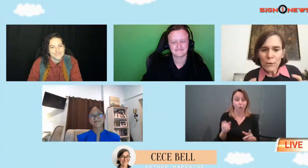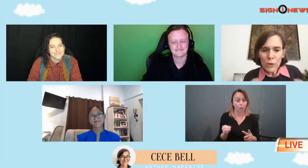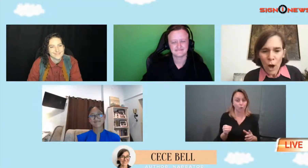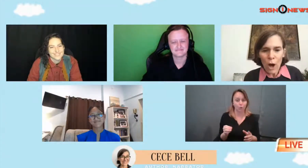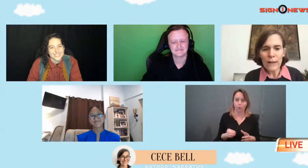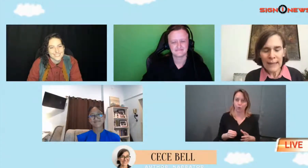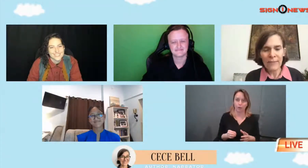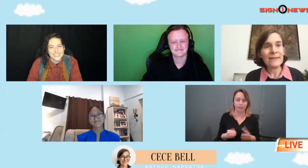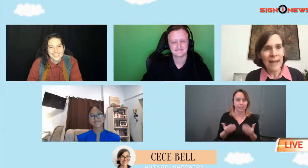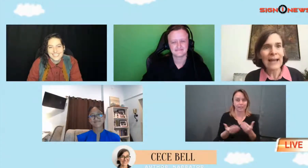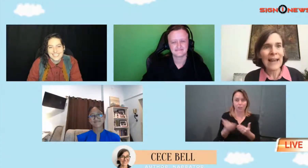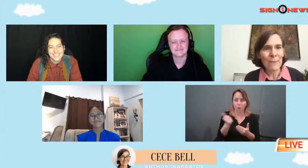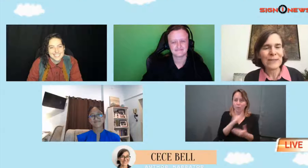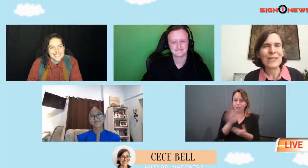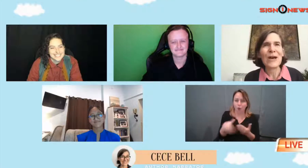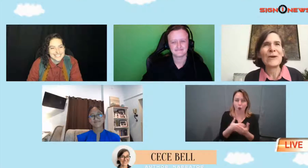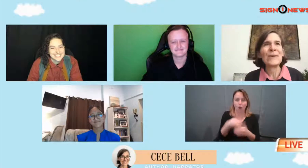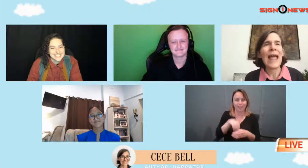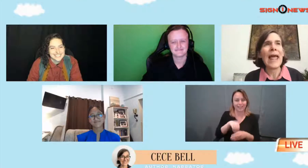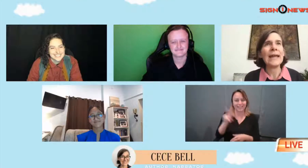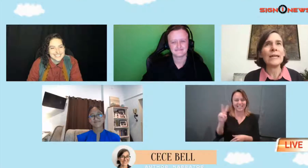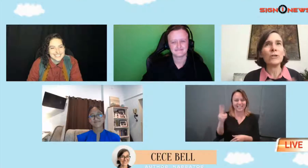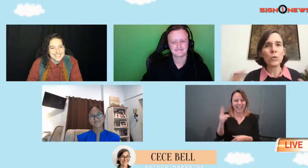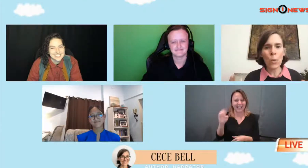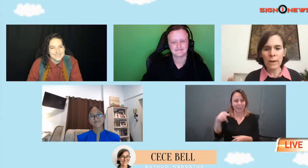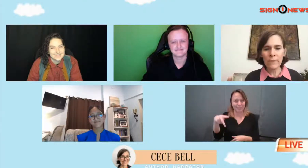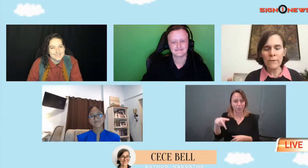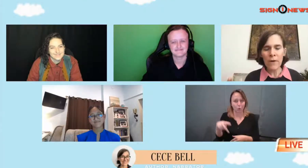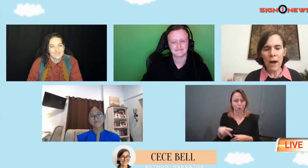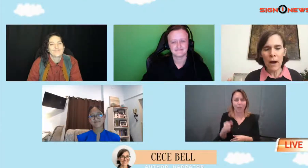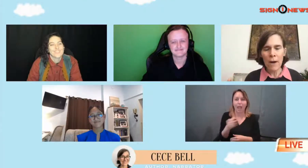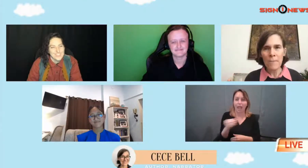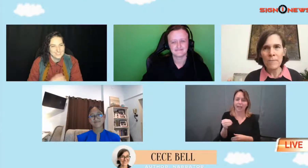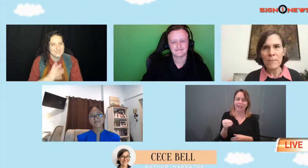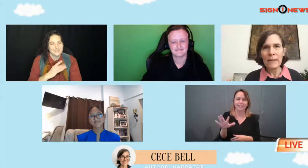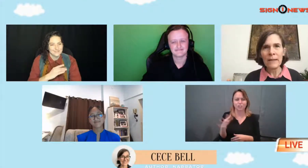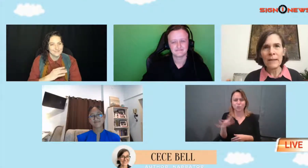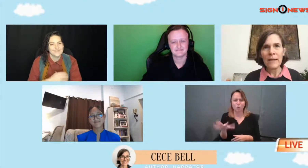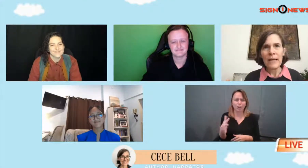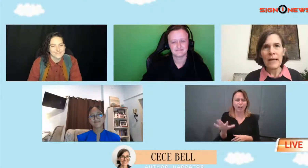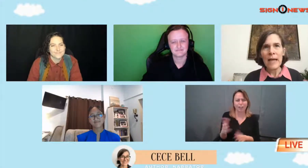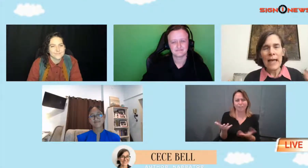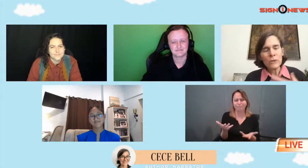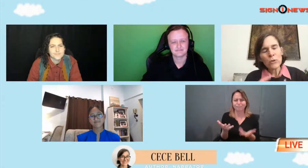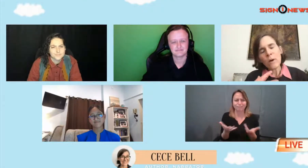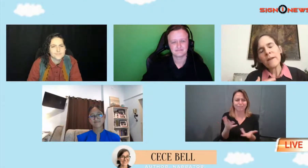it's almost all in the second episode, and it sort of